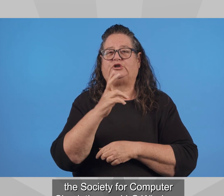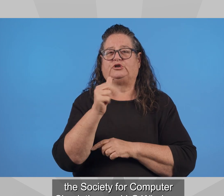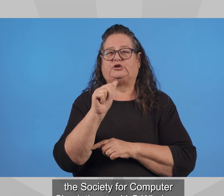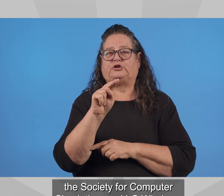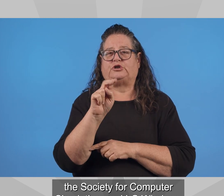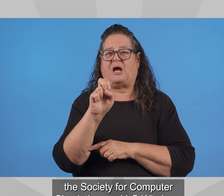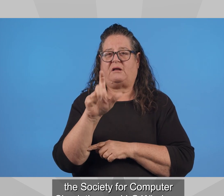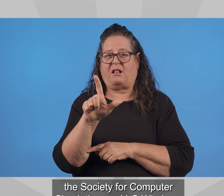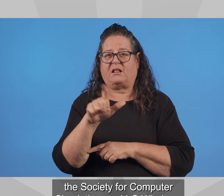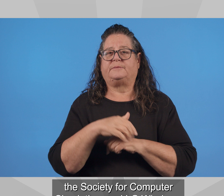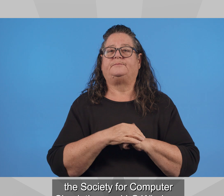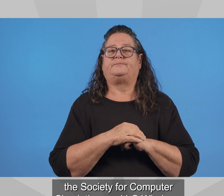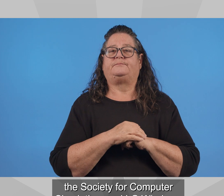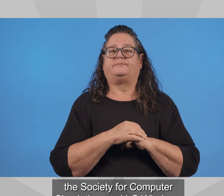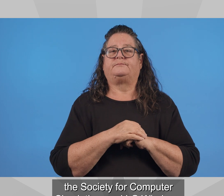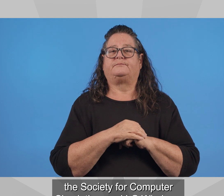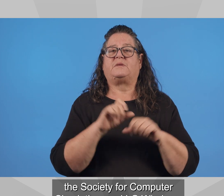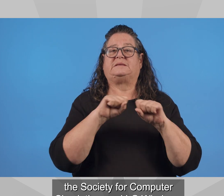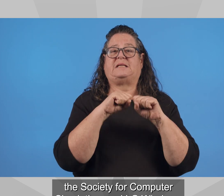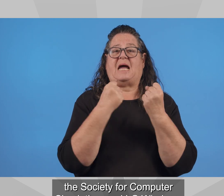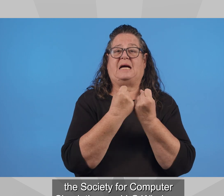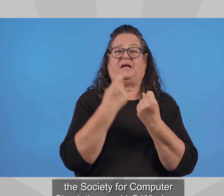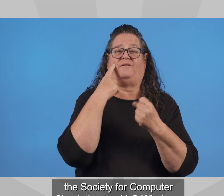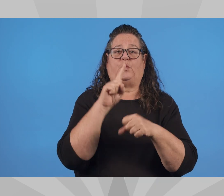for Computer Simulation, and LG Wireless.